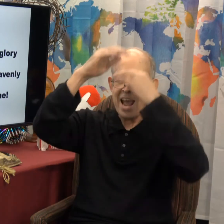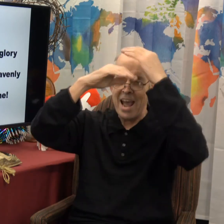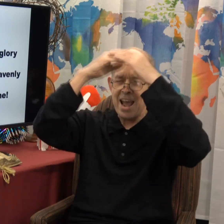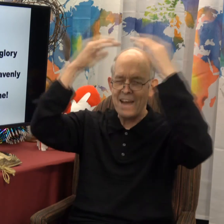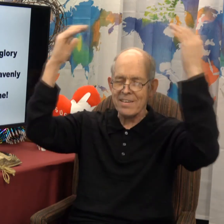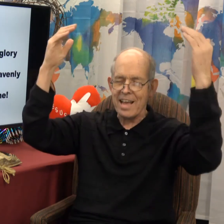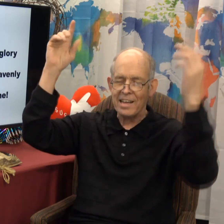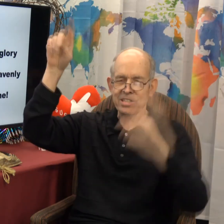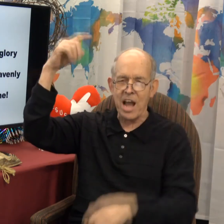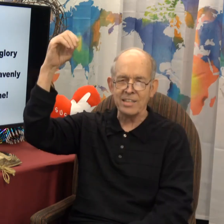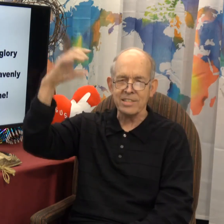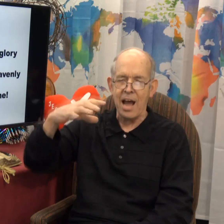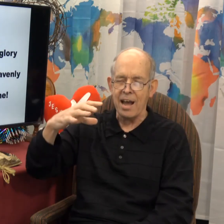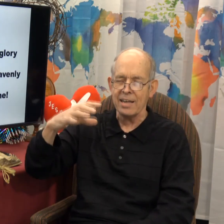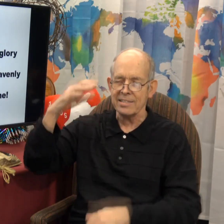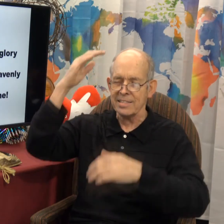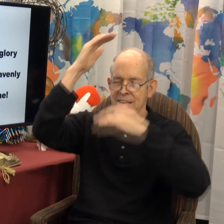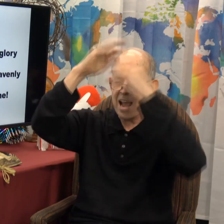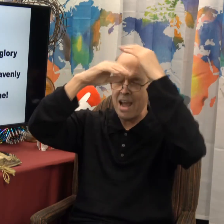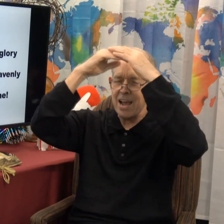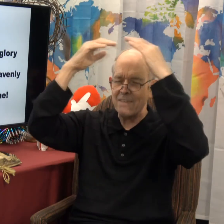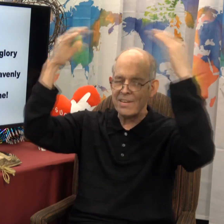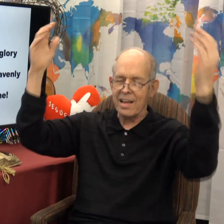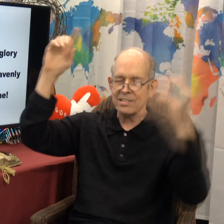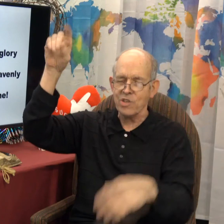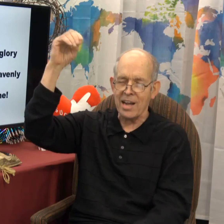divine. Everybody's just done. Everybody's just